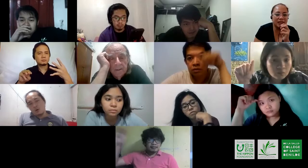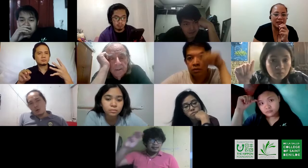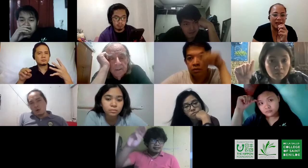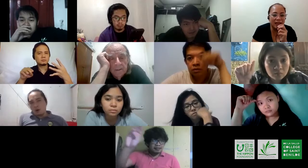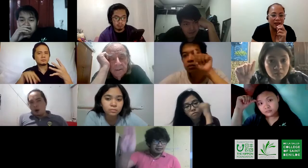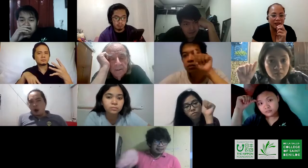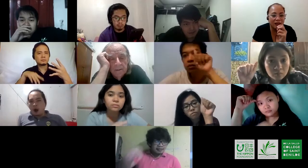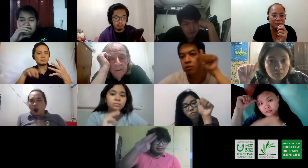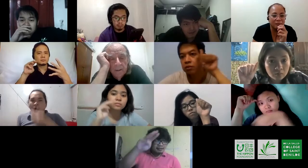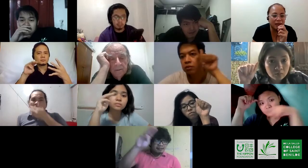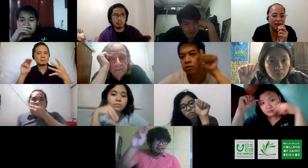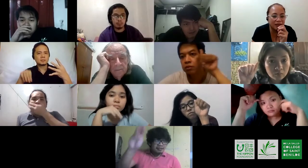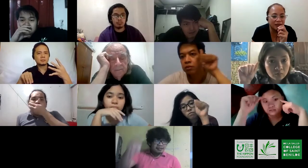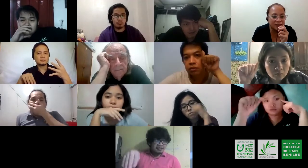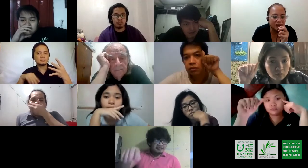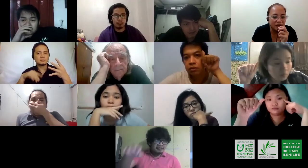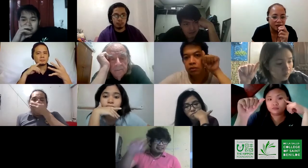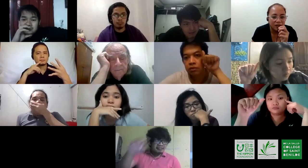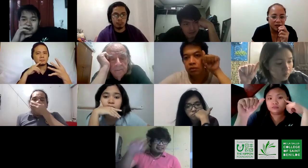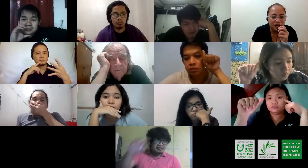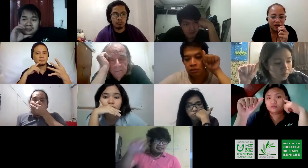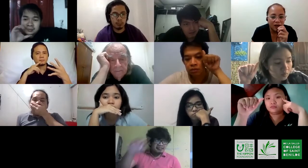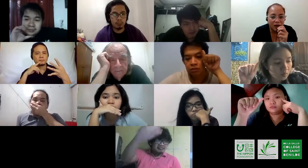Yami is saying A. Meng,